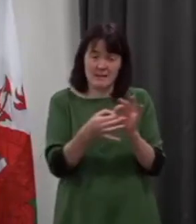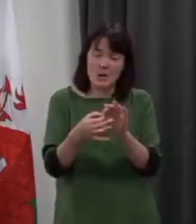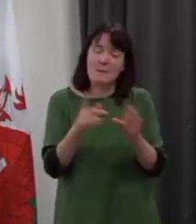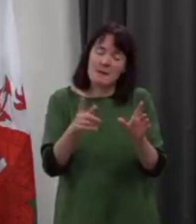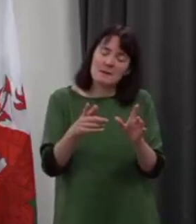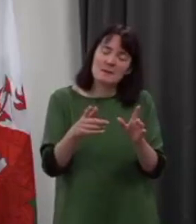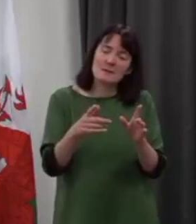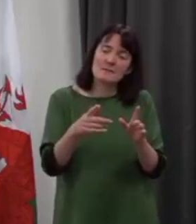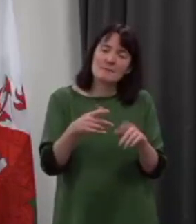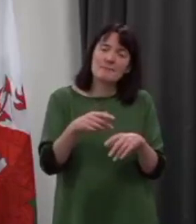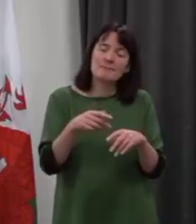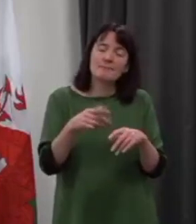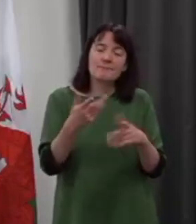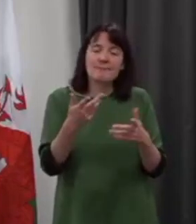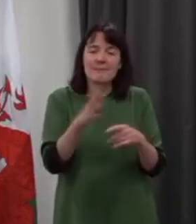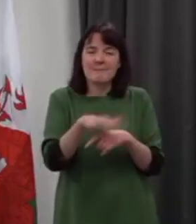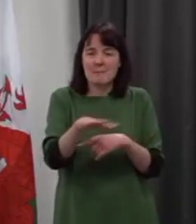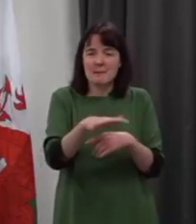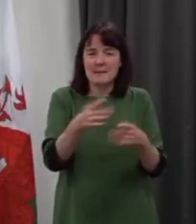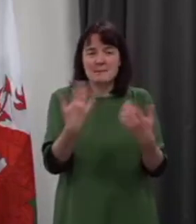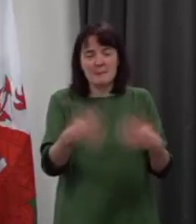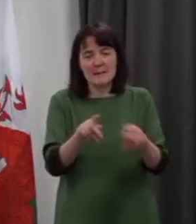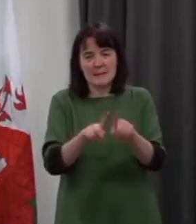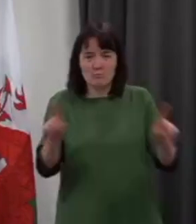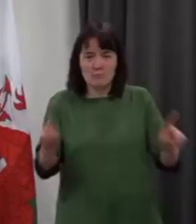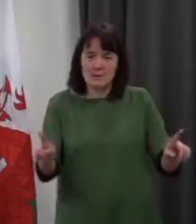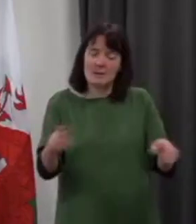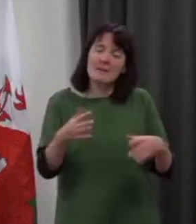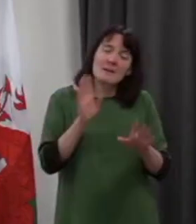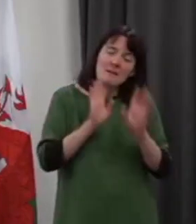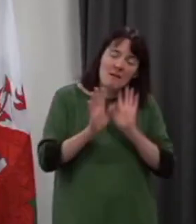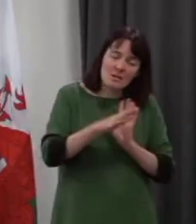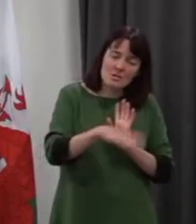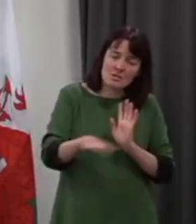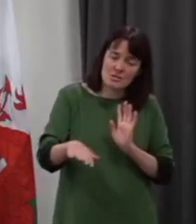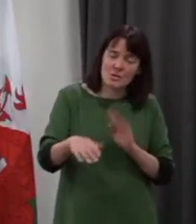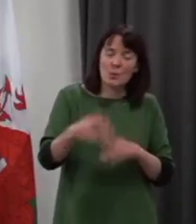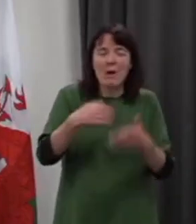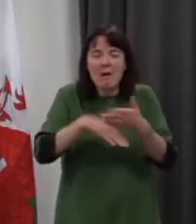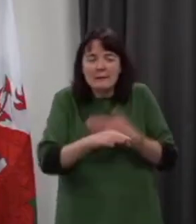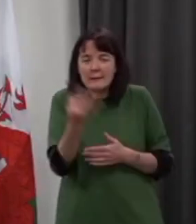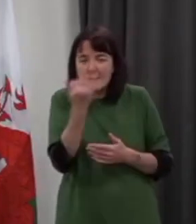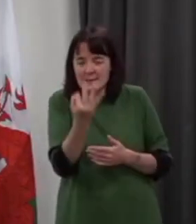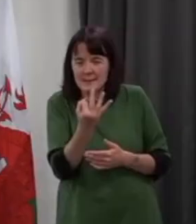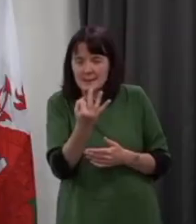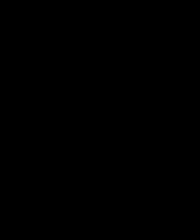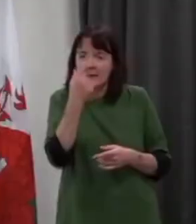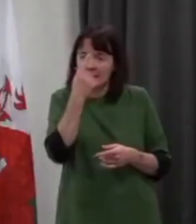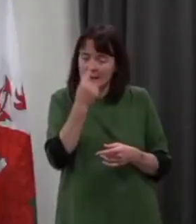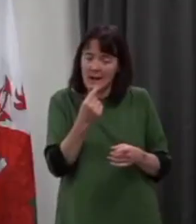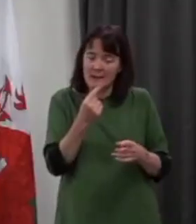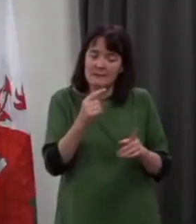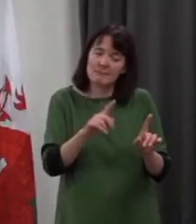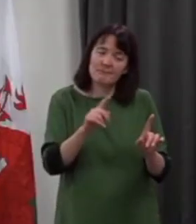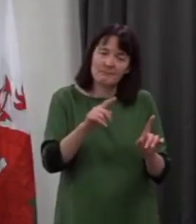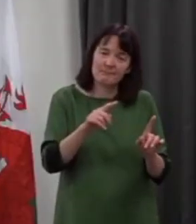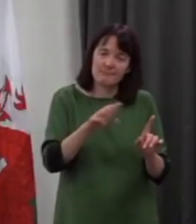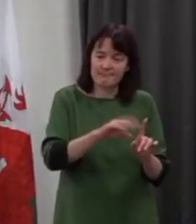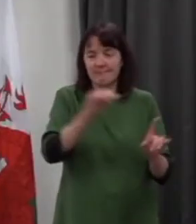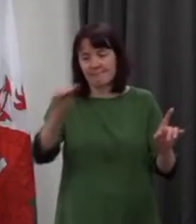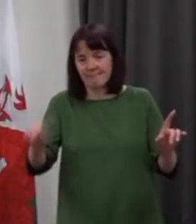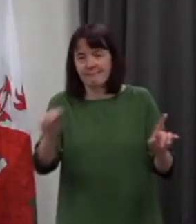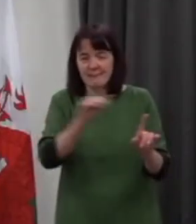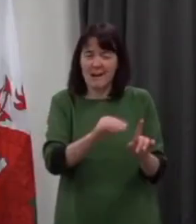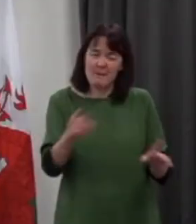households, young children, so under the age of 18, should be able to transfer between those two households. And that's a pragmatic and I think a